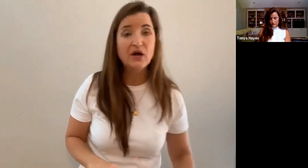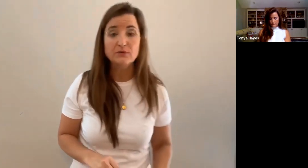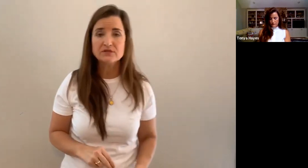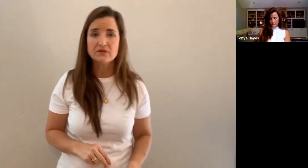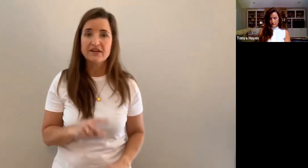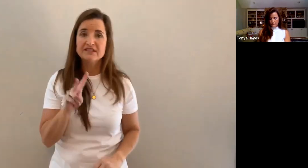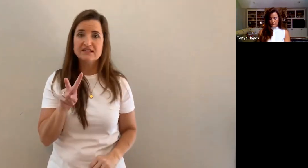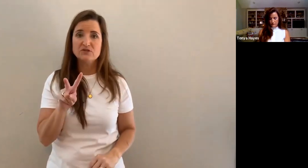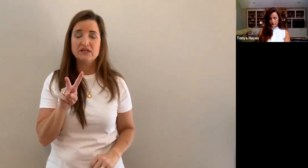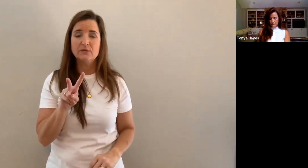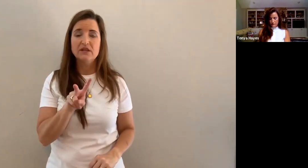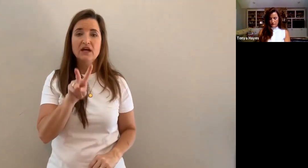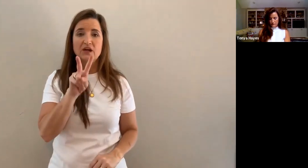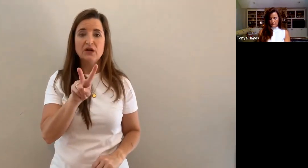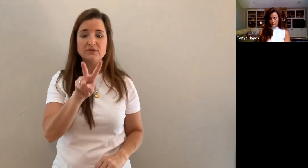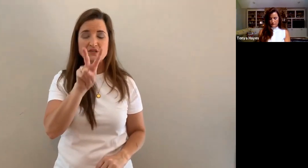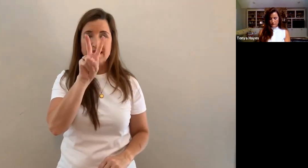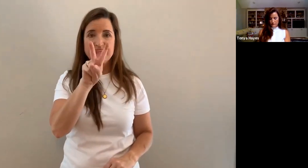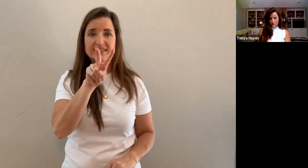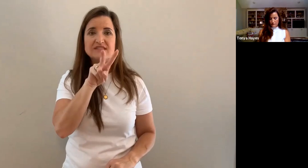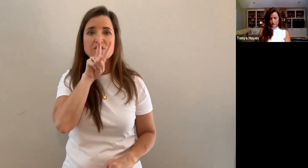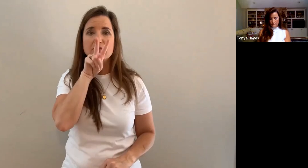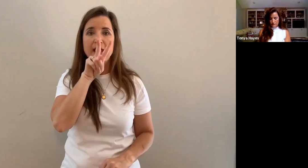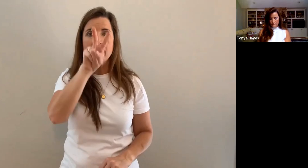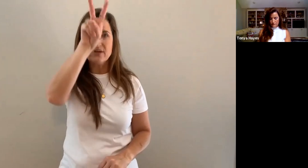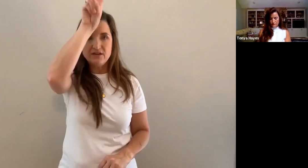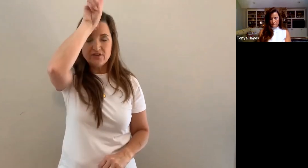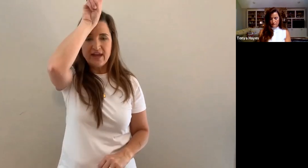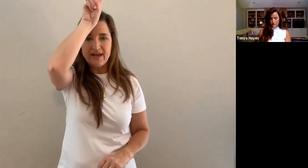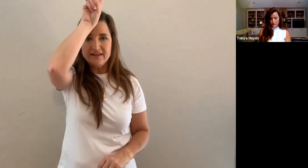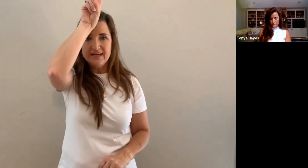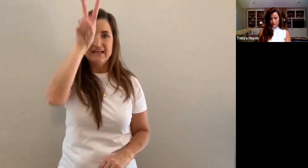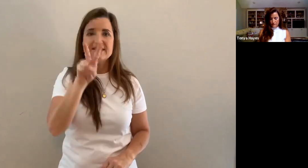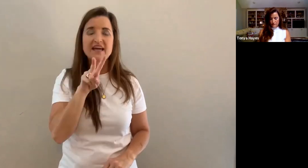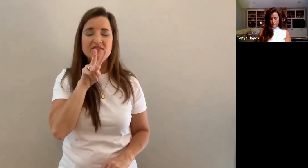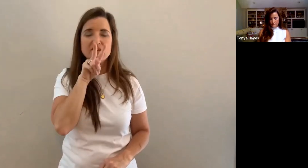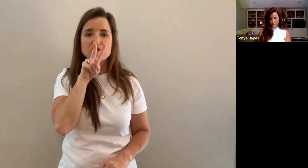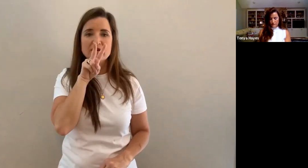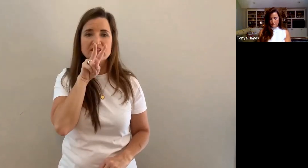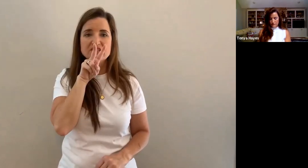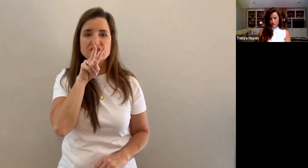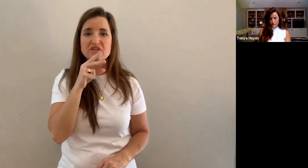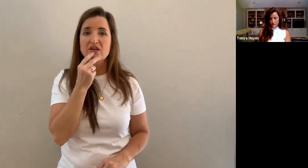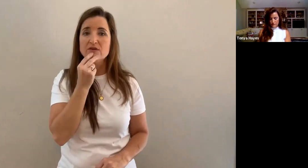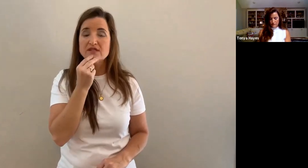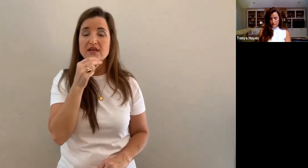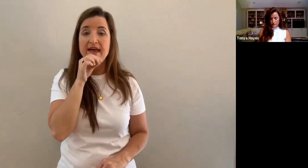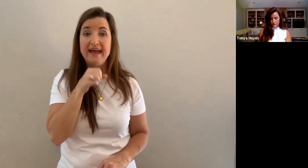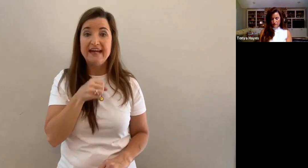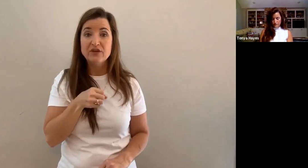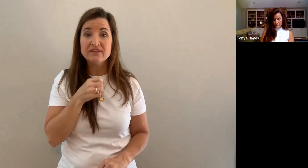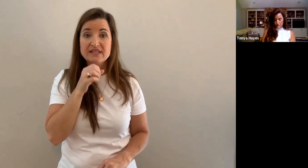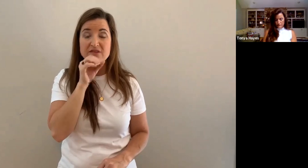A goat. All right, this is a tricky one. Goat is like this to your mouth and your head. And it's kind of like you're drawing attention to the